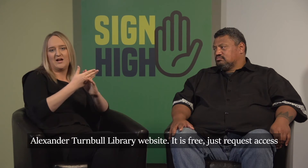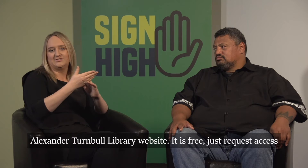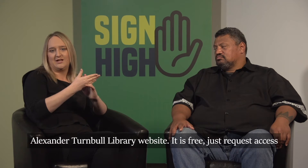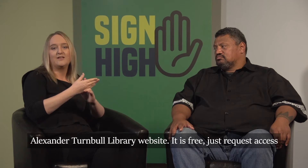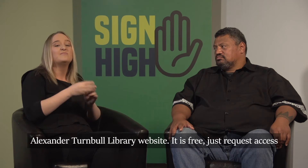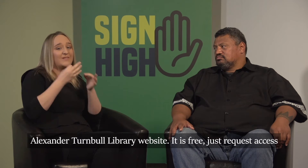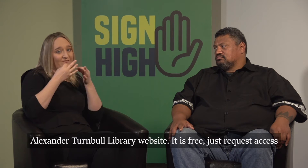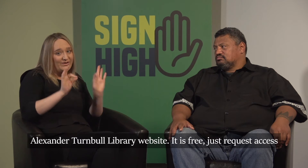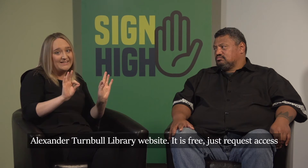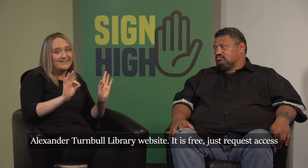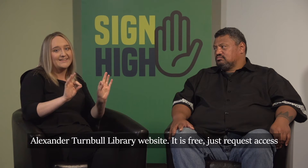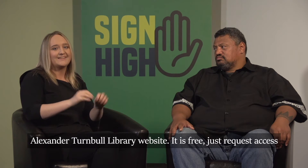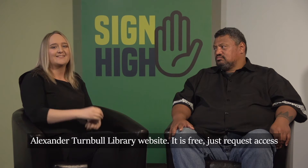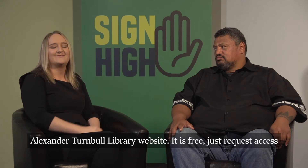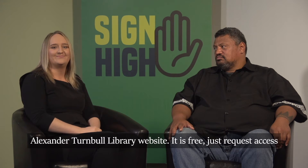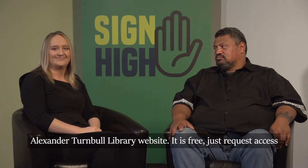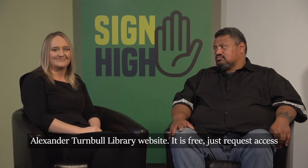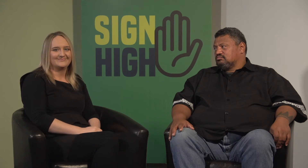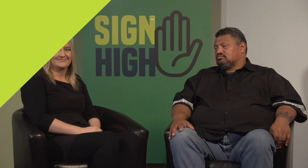It is free, just request access.